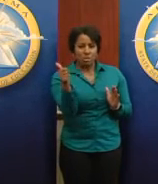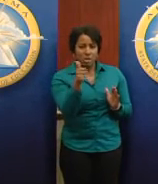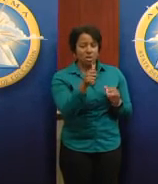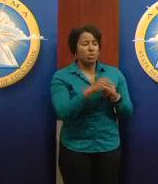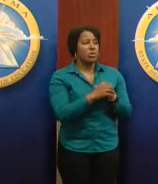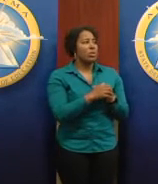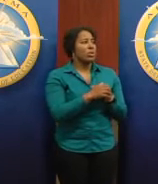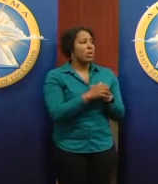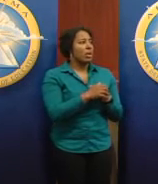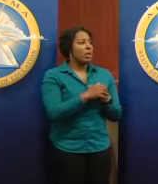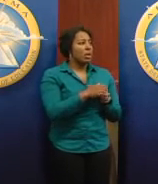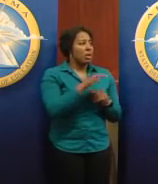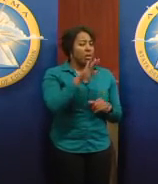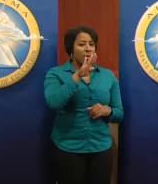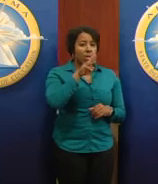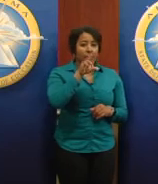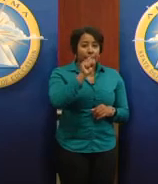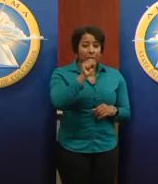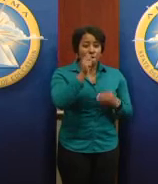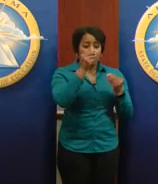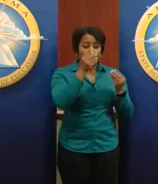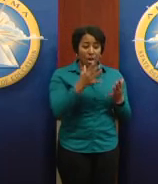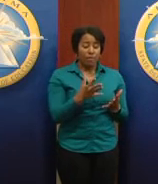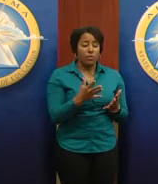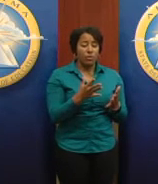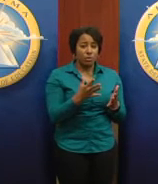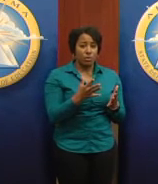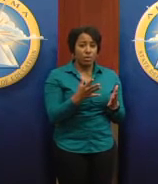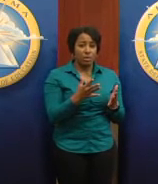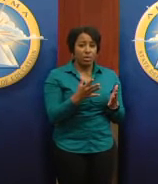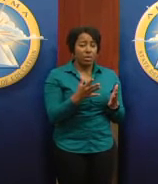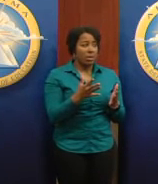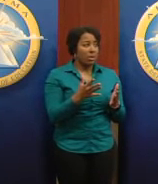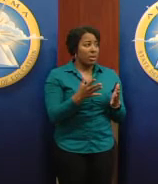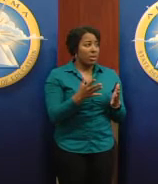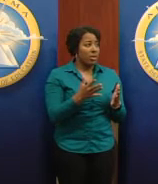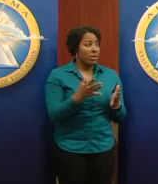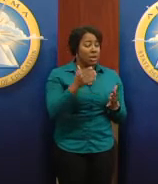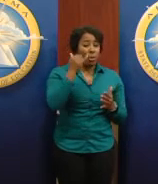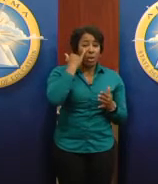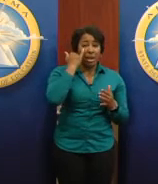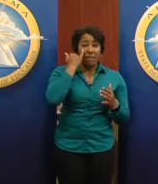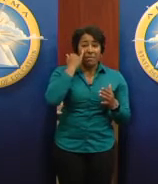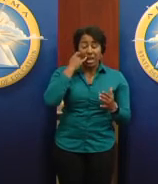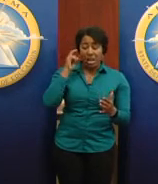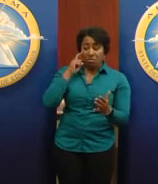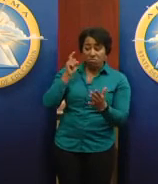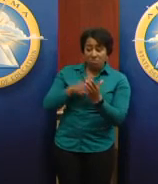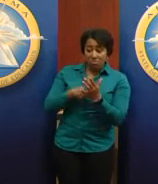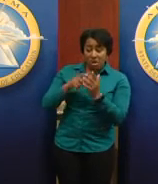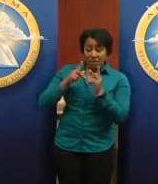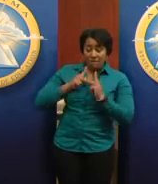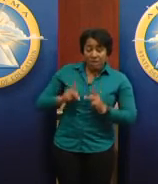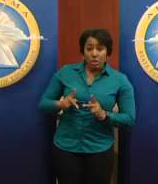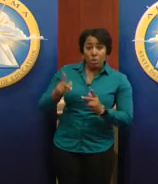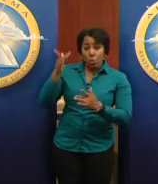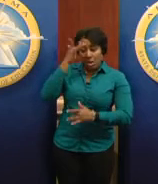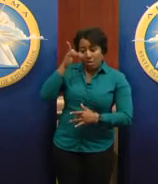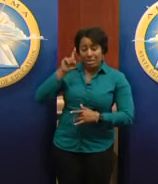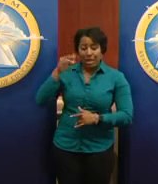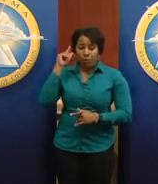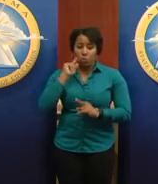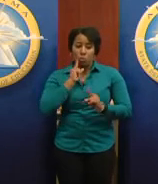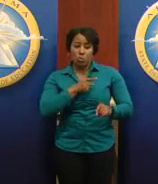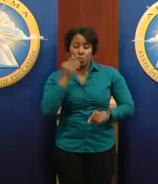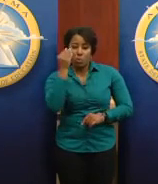how bus drivers are to report if they basically physically see any type of illness. With that being